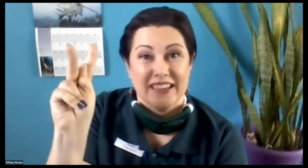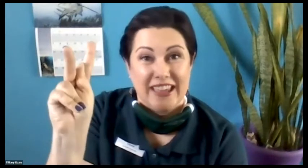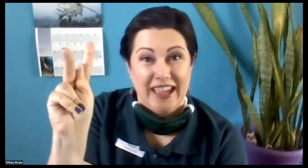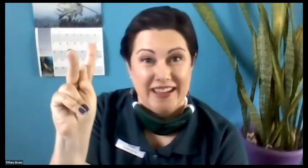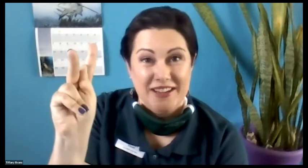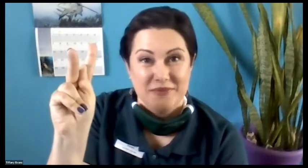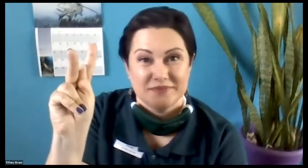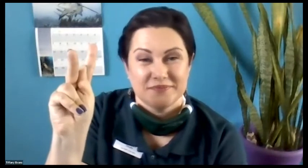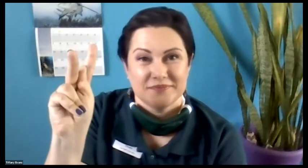K,